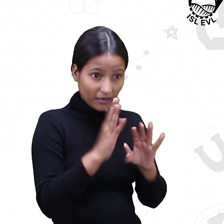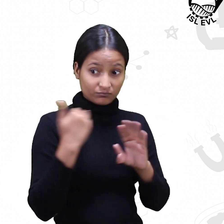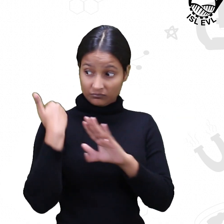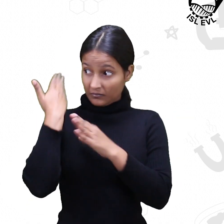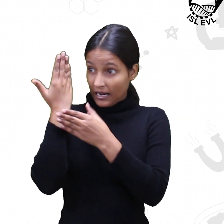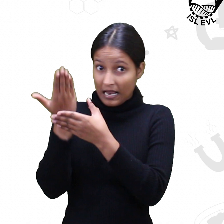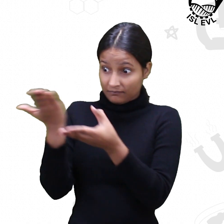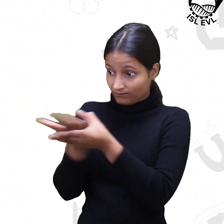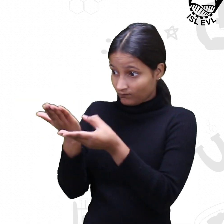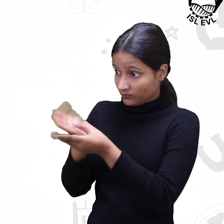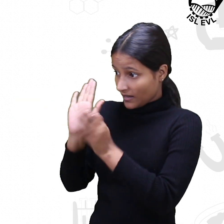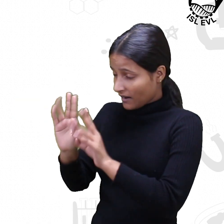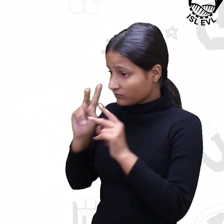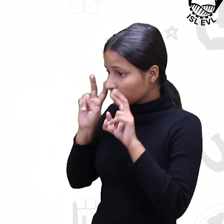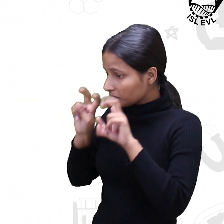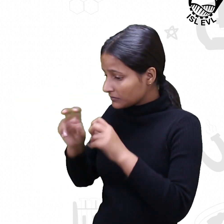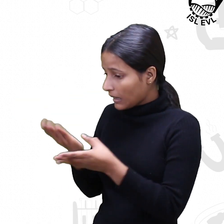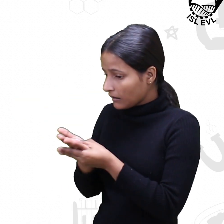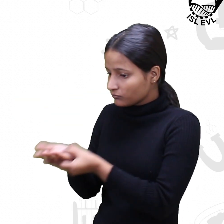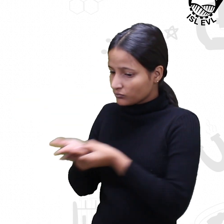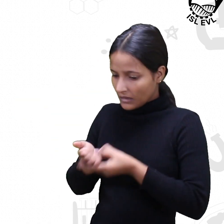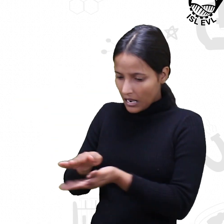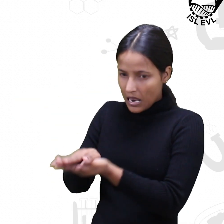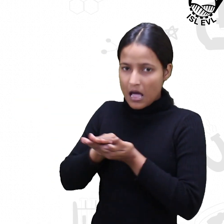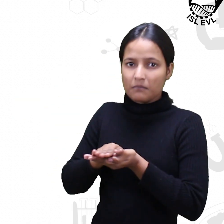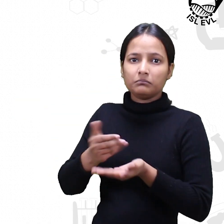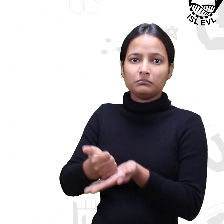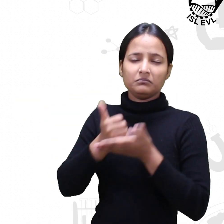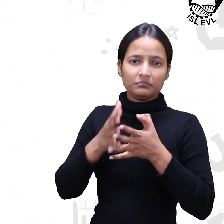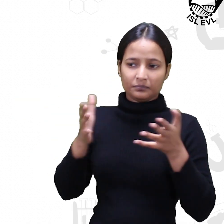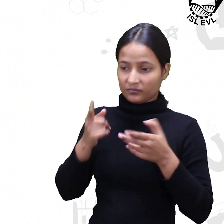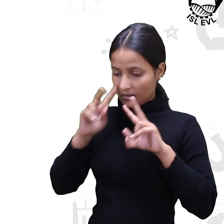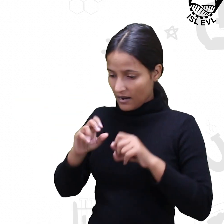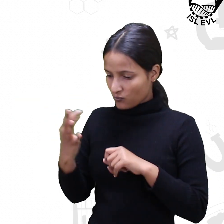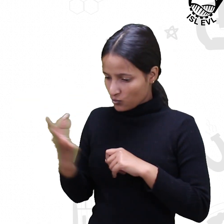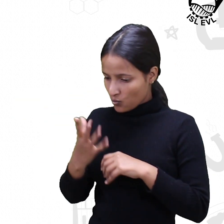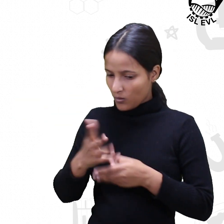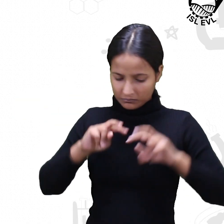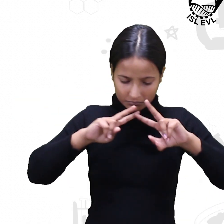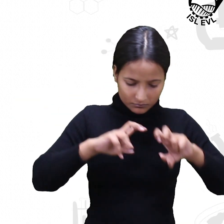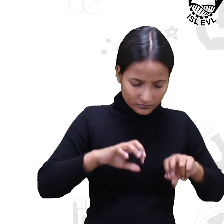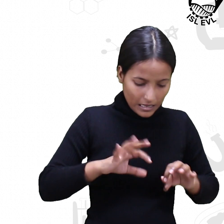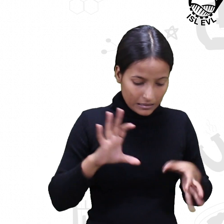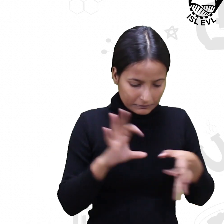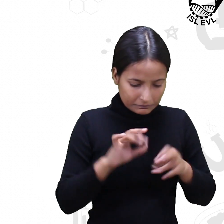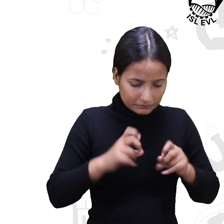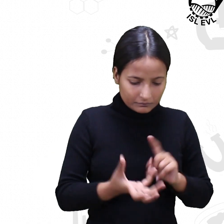relevant microbes based on previous research and previous studies. The simplest model to study them in the lab is to do them on the bench, the